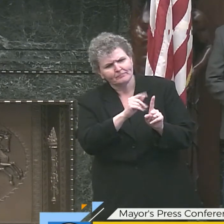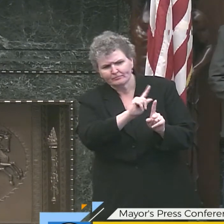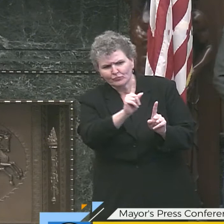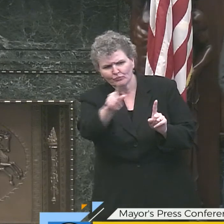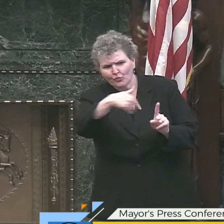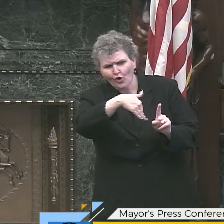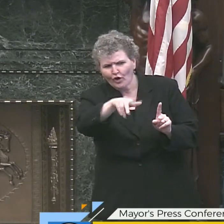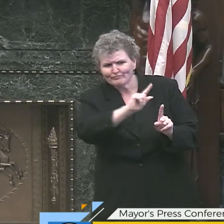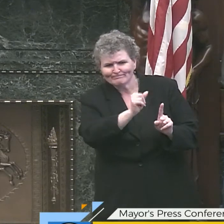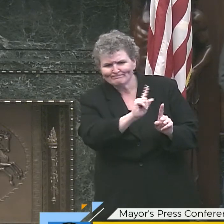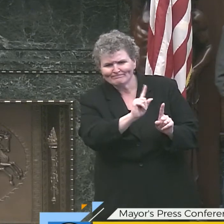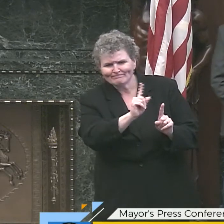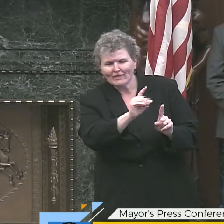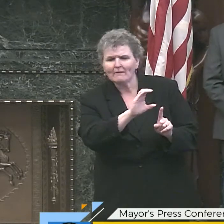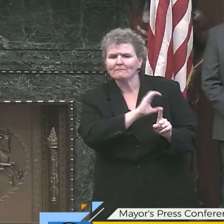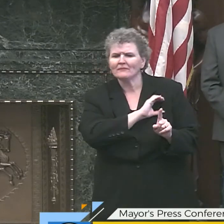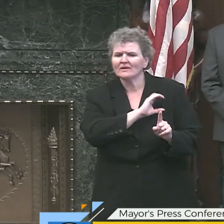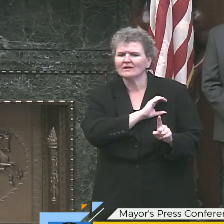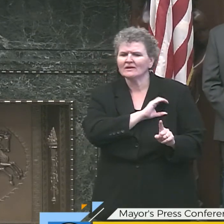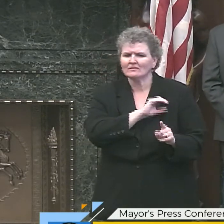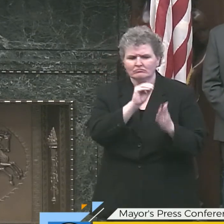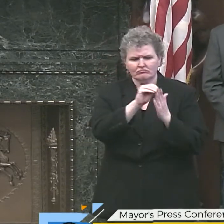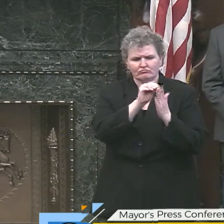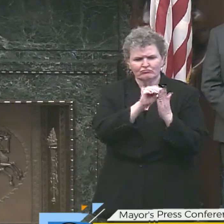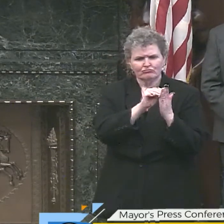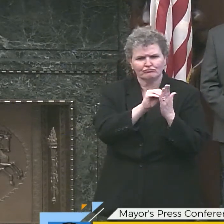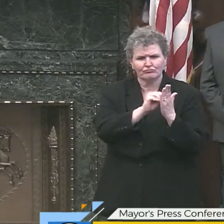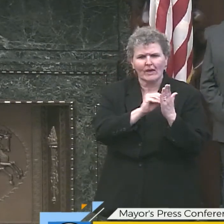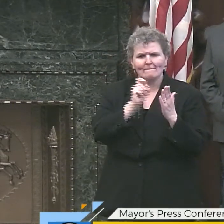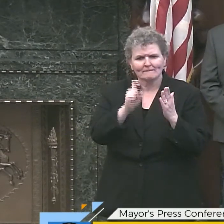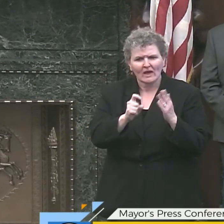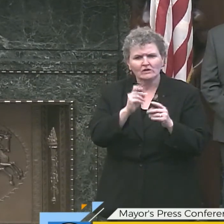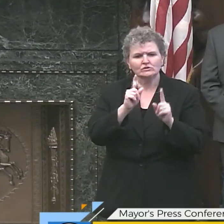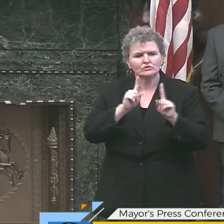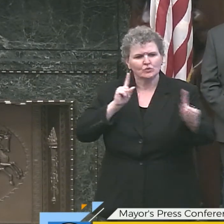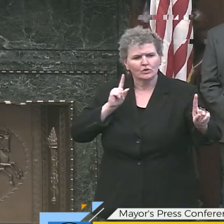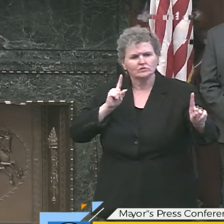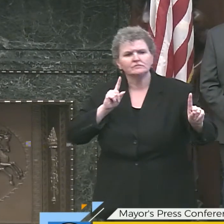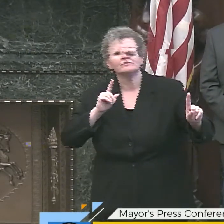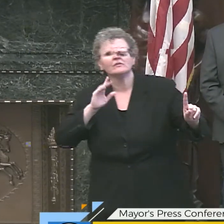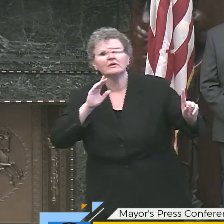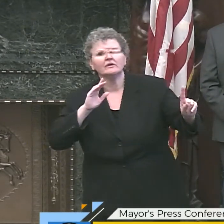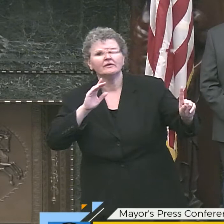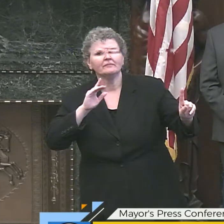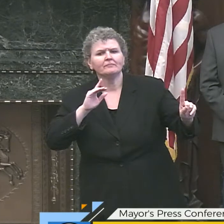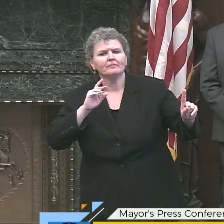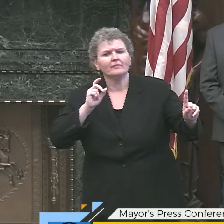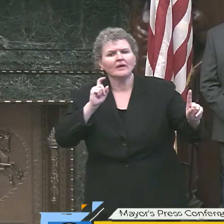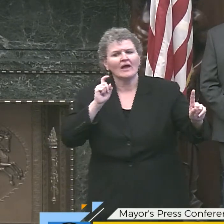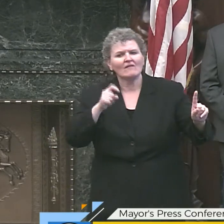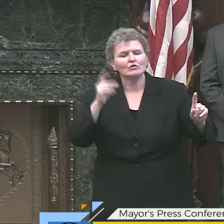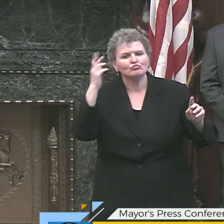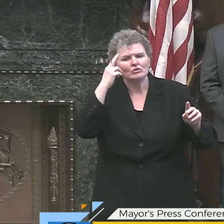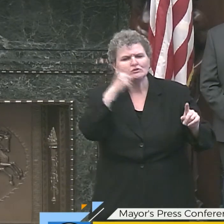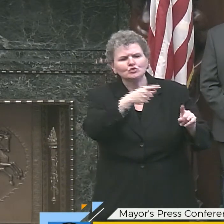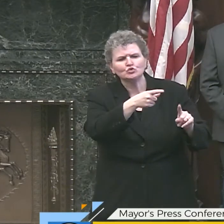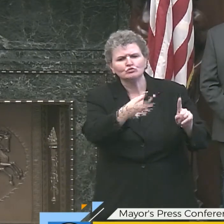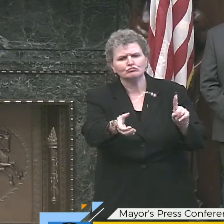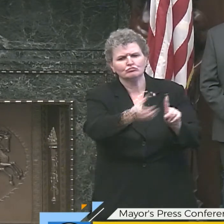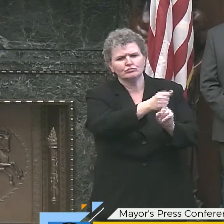police protocols are not to use social distancing as a reason for a pedestrian stop. They still need probable cause for a pedestrian